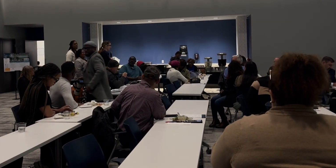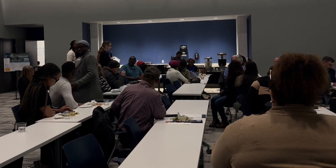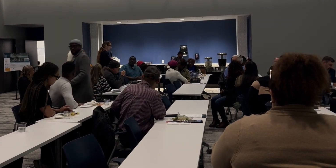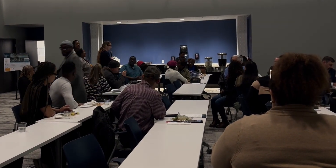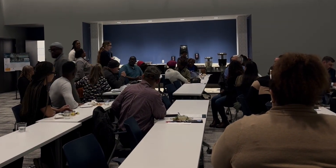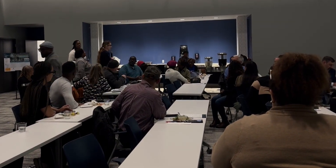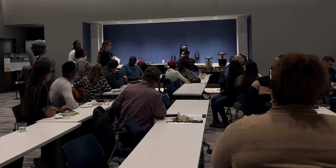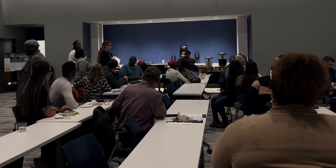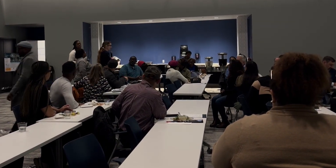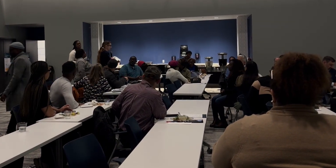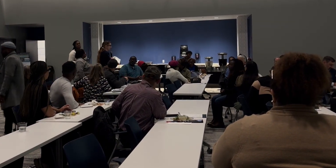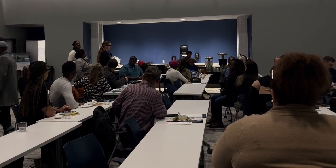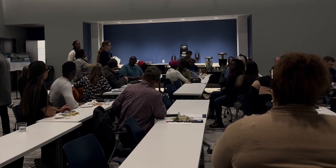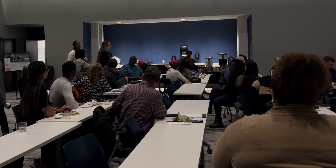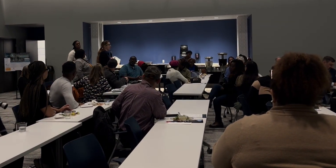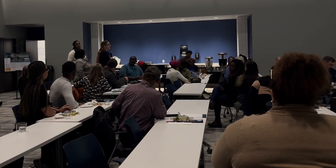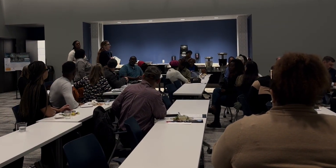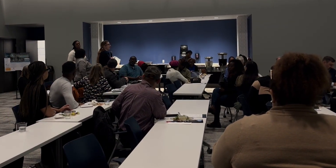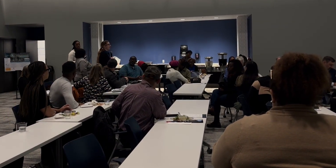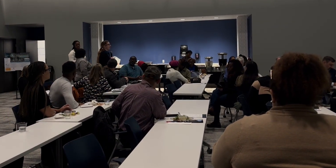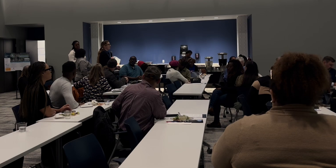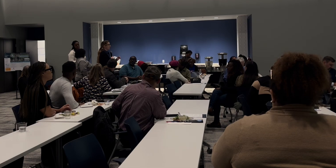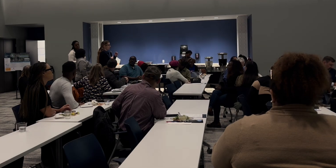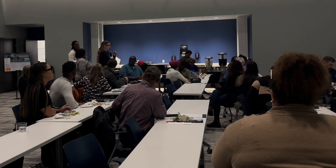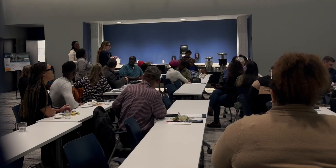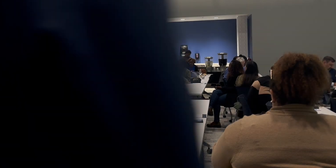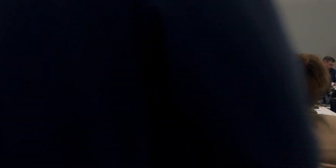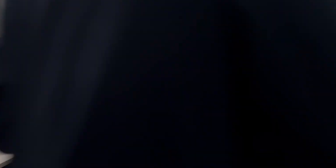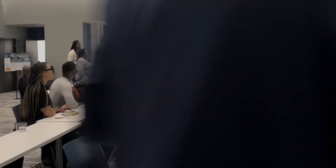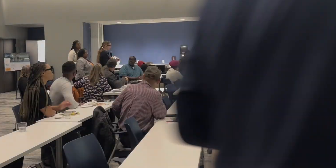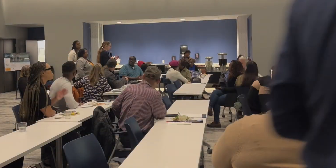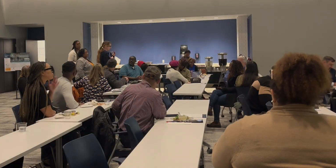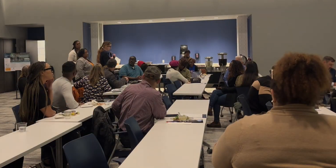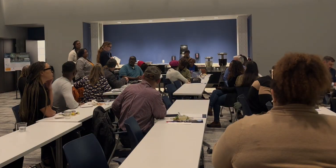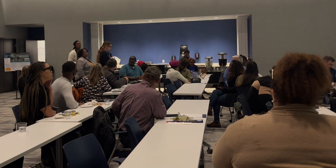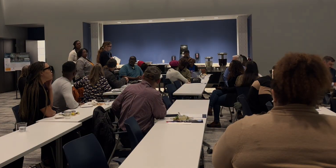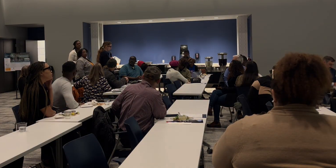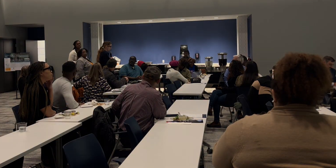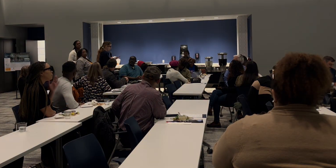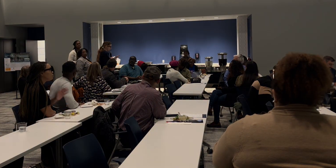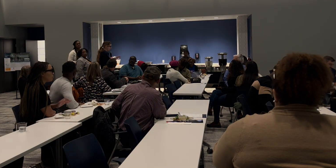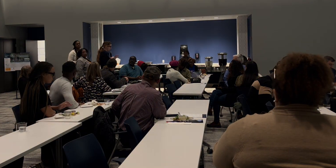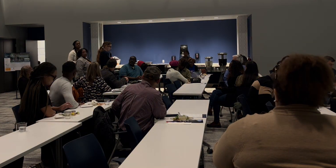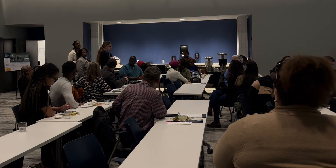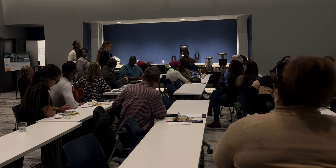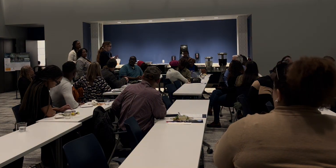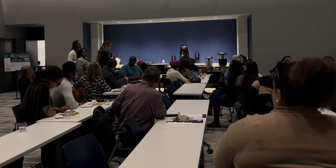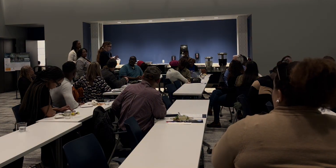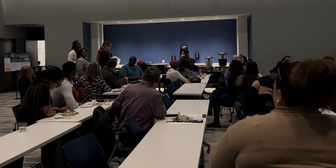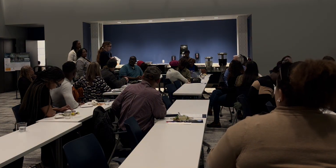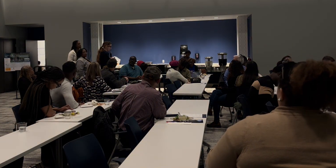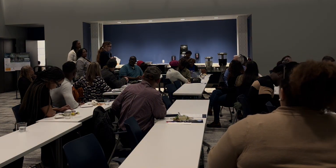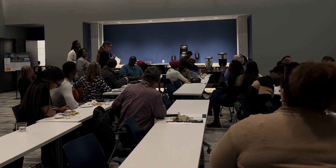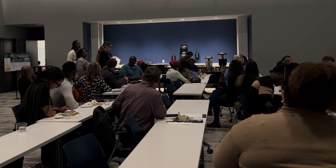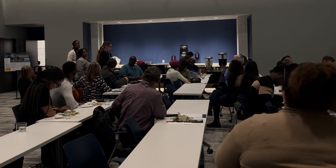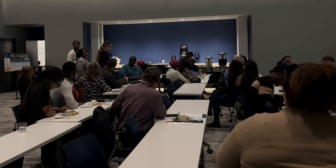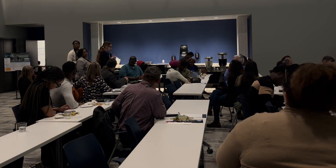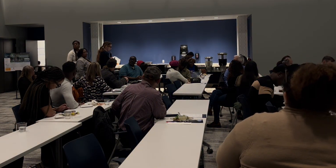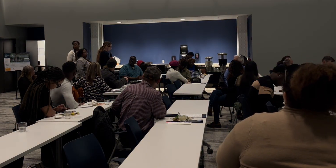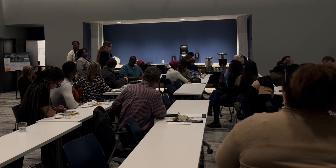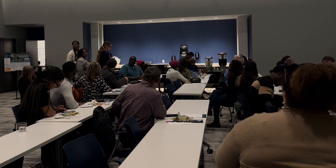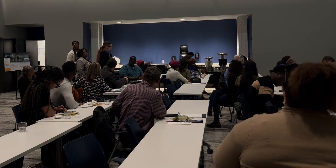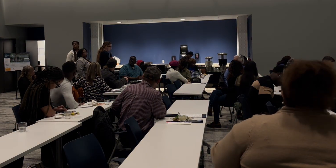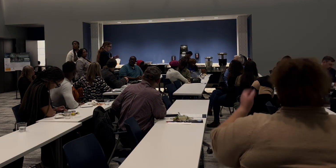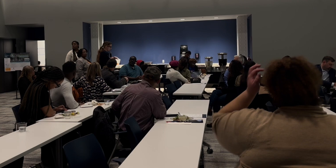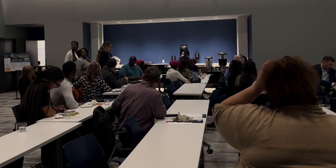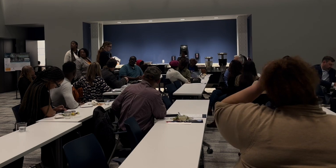springs, and we are designing to manage